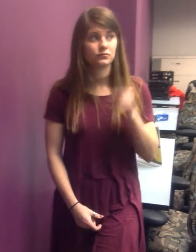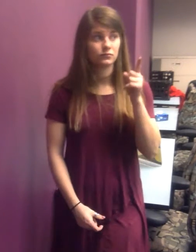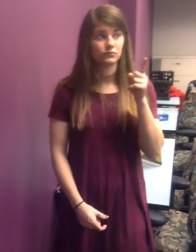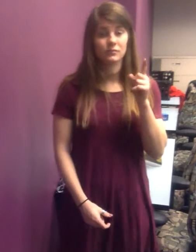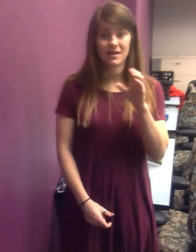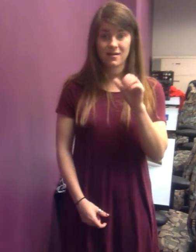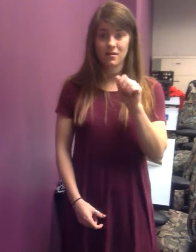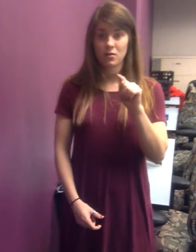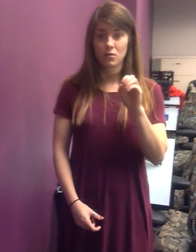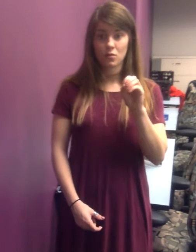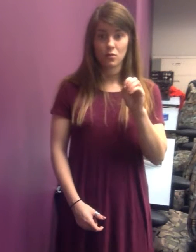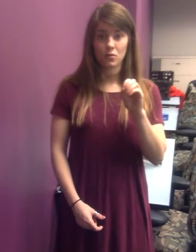interests.